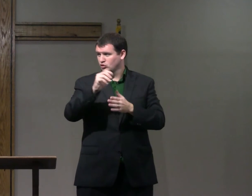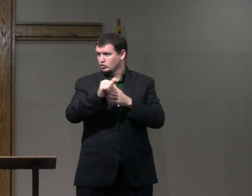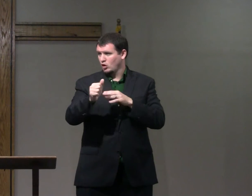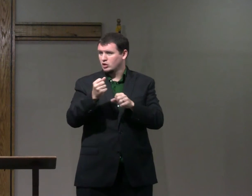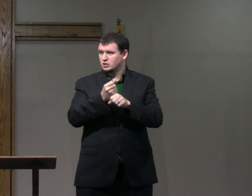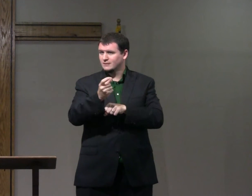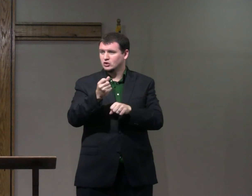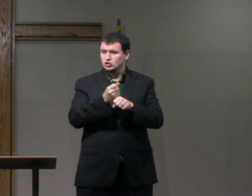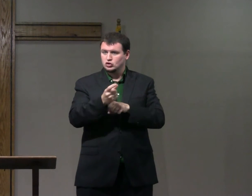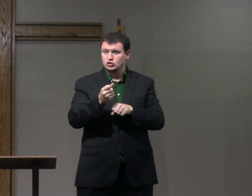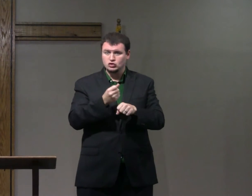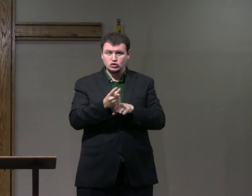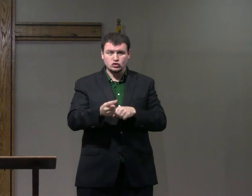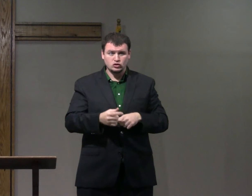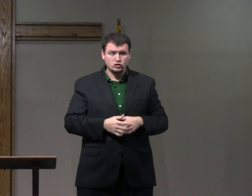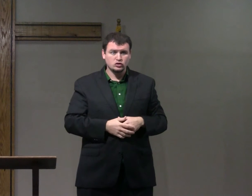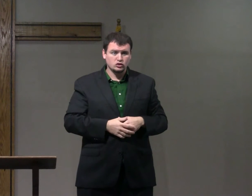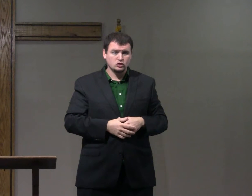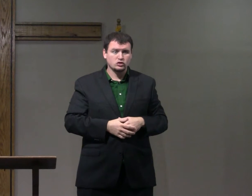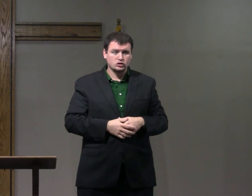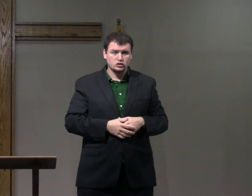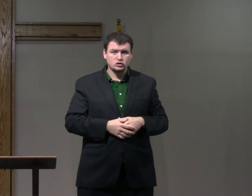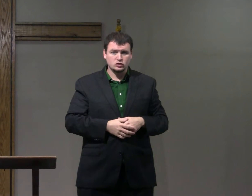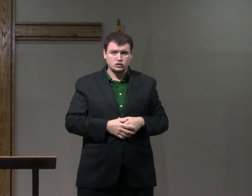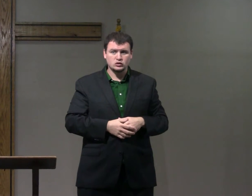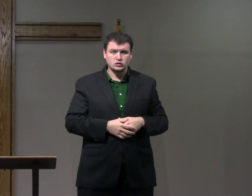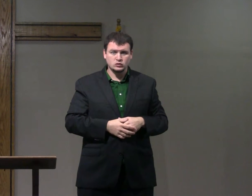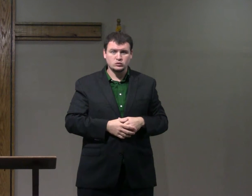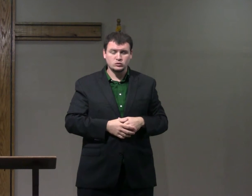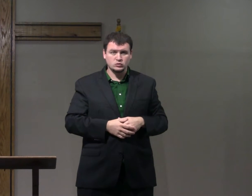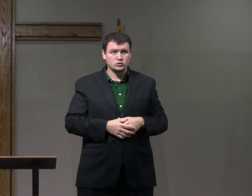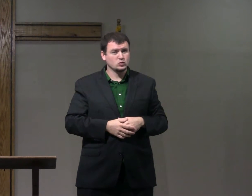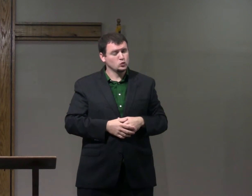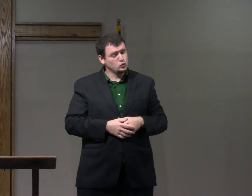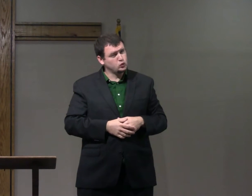That means $1,200 a year.